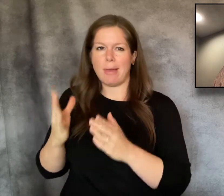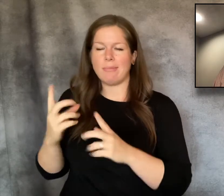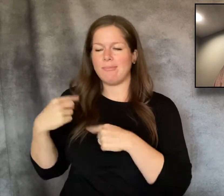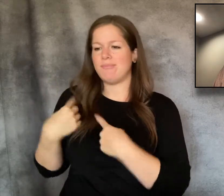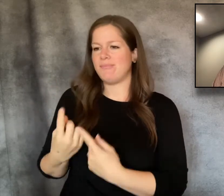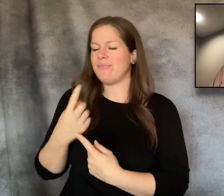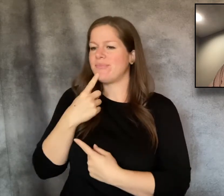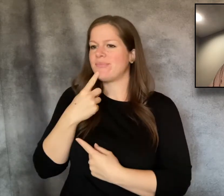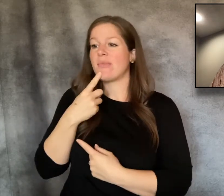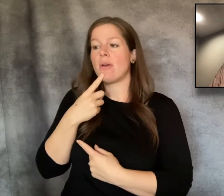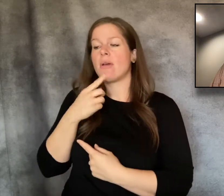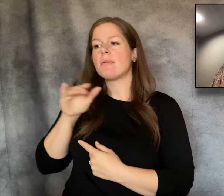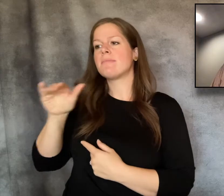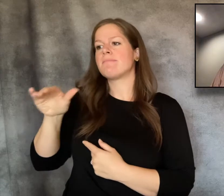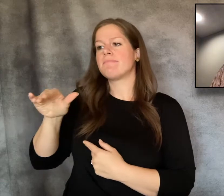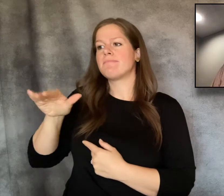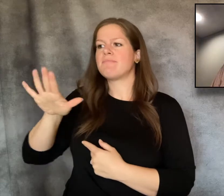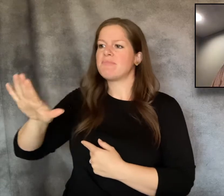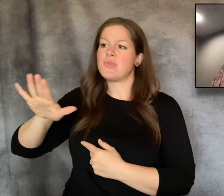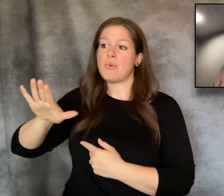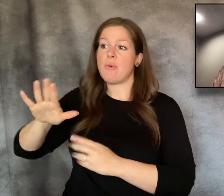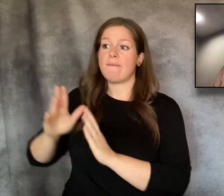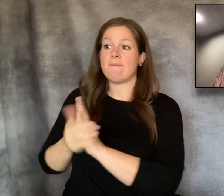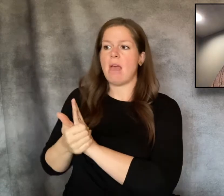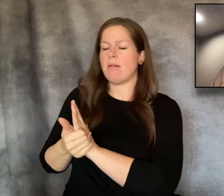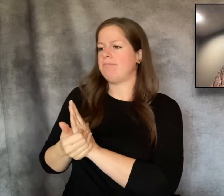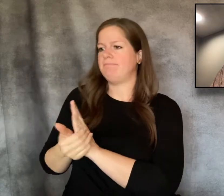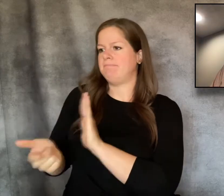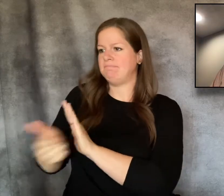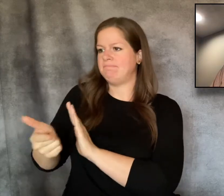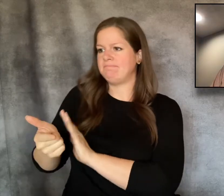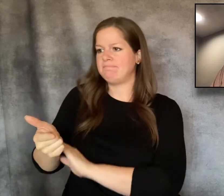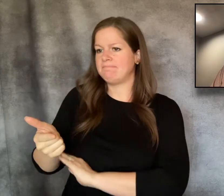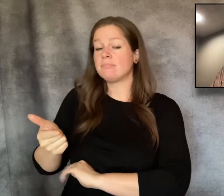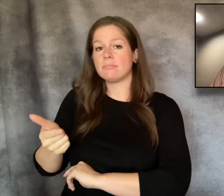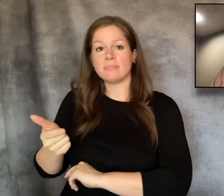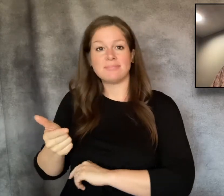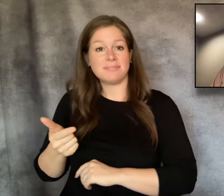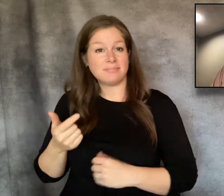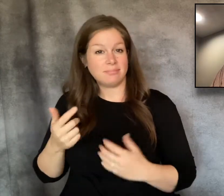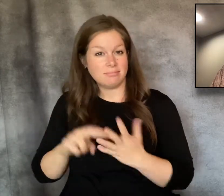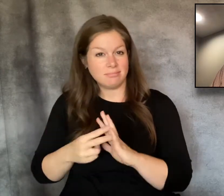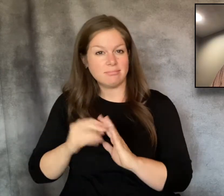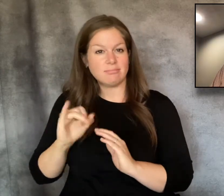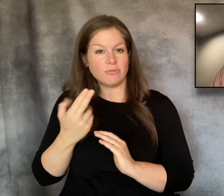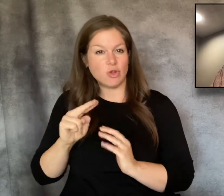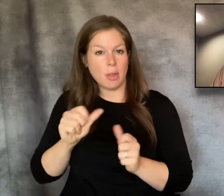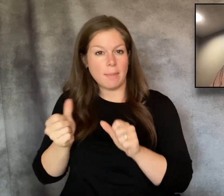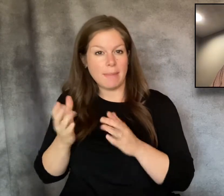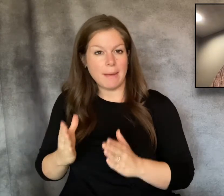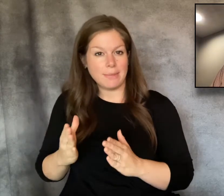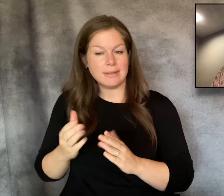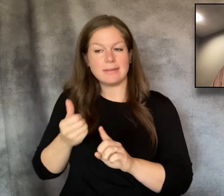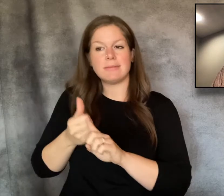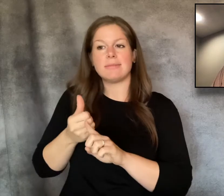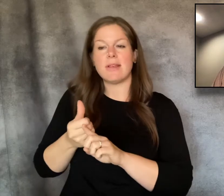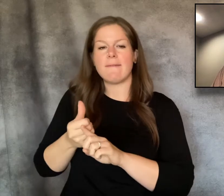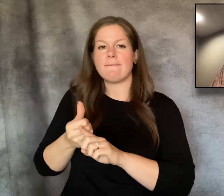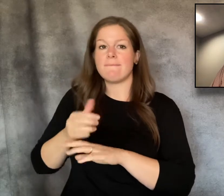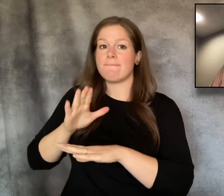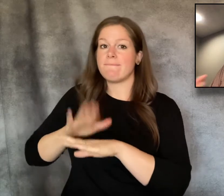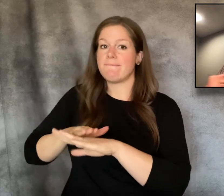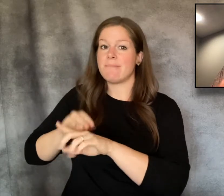her." So John finds himself in prison for having the audacity to call out Herod for his moral failings